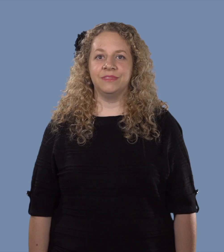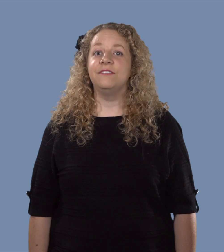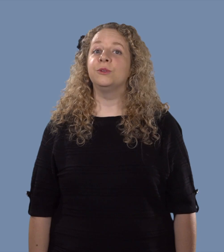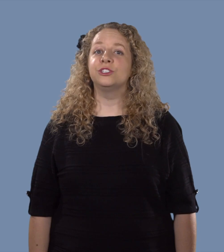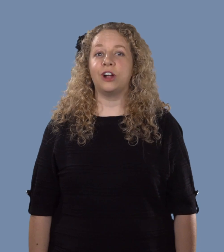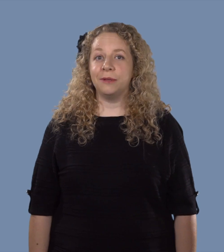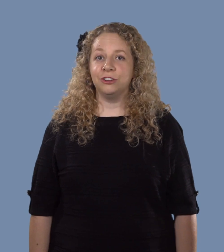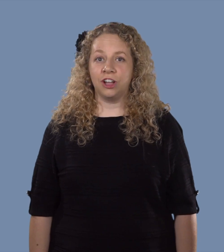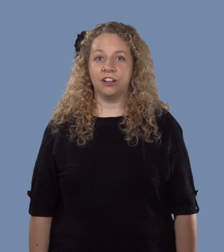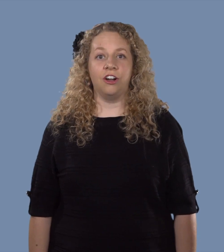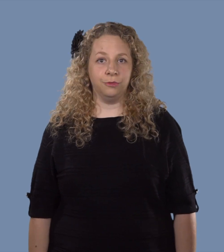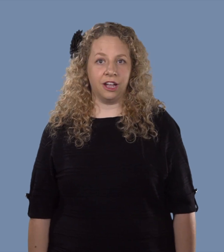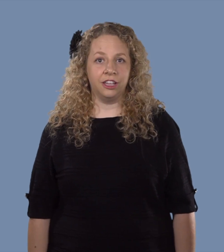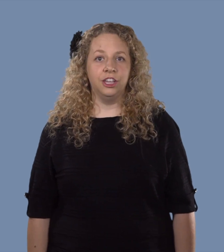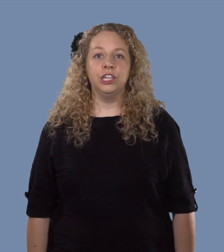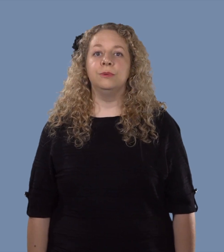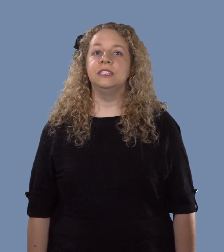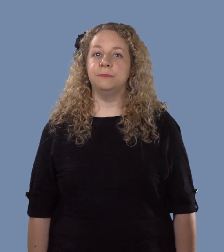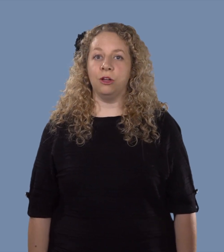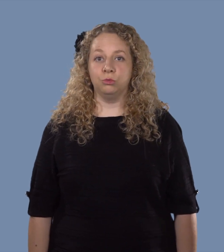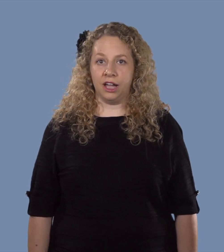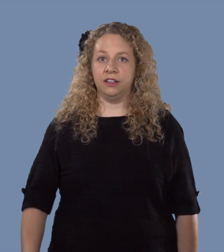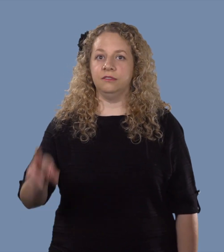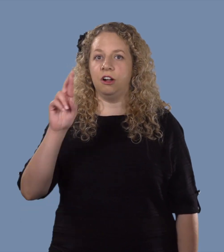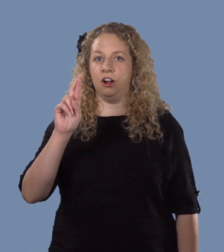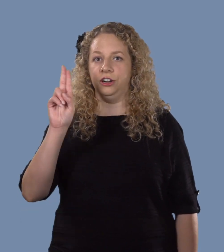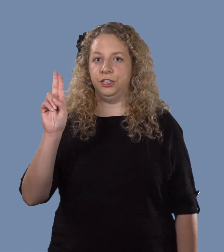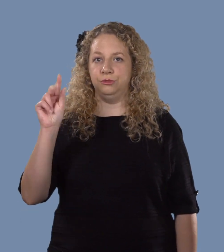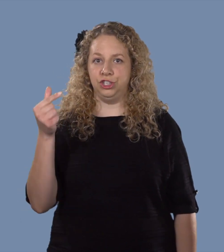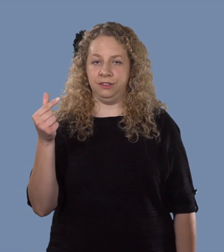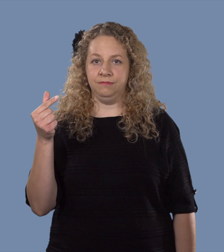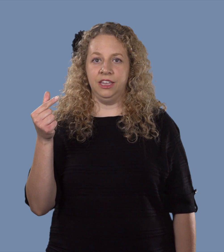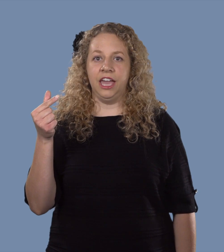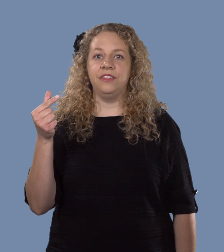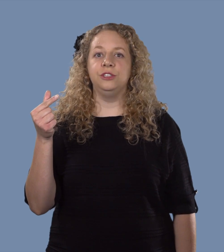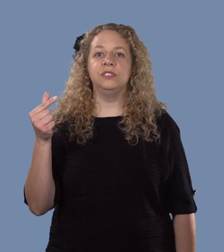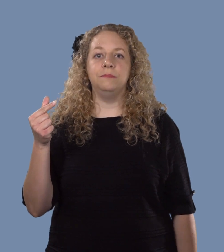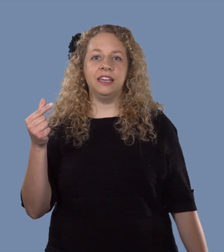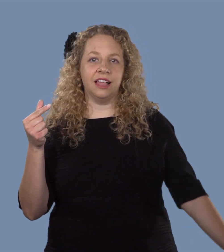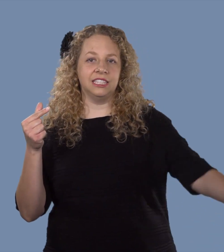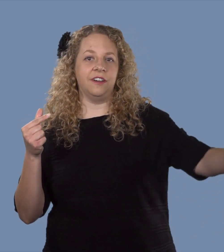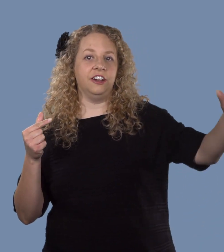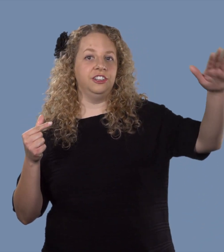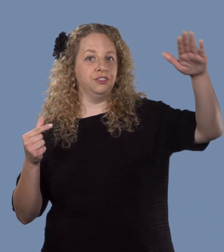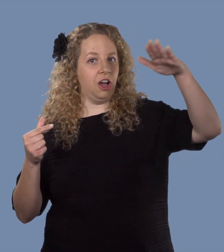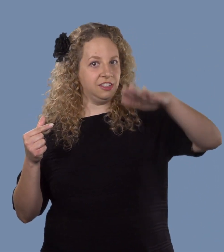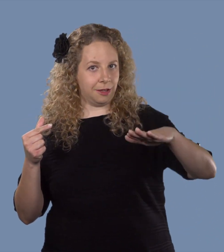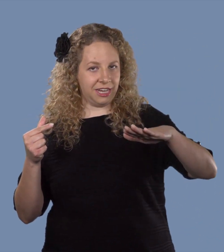use the B classifier in your non-dominant hand to represent the rug and the sign dog with your dominant hand, and then